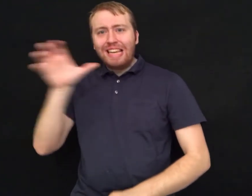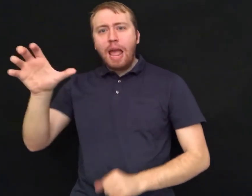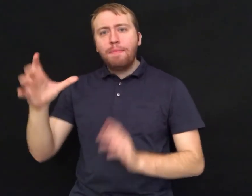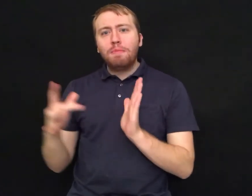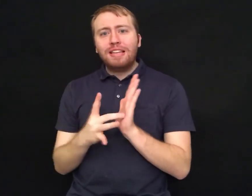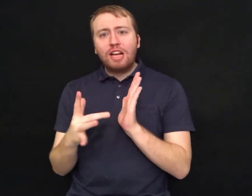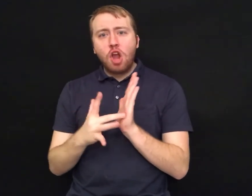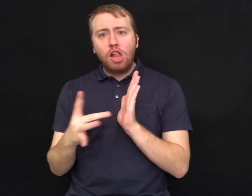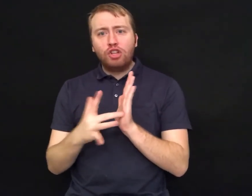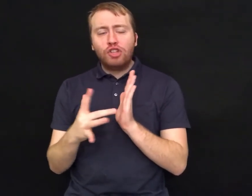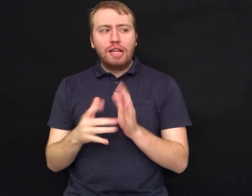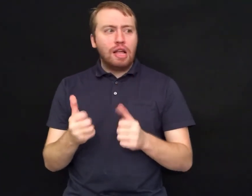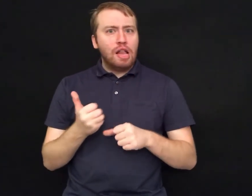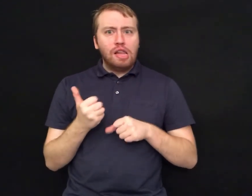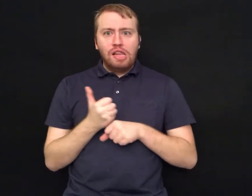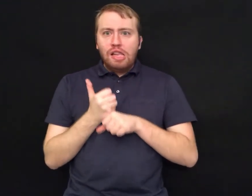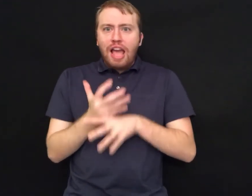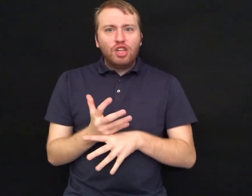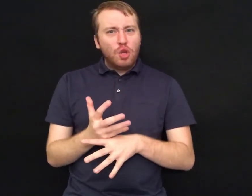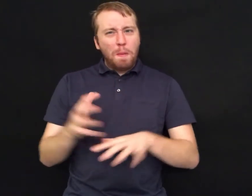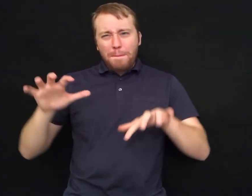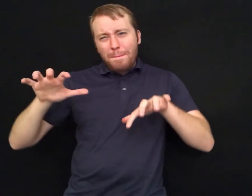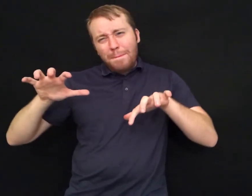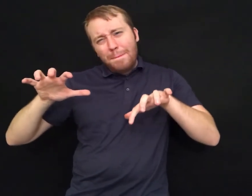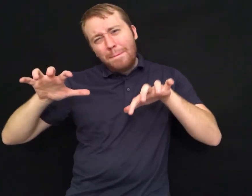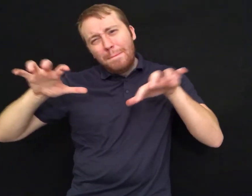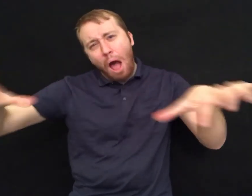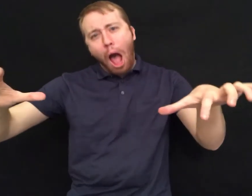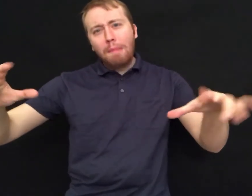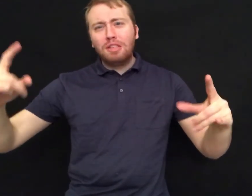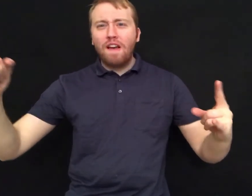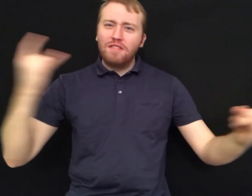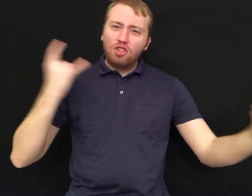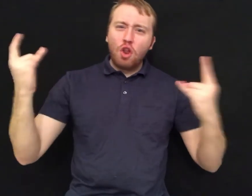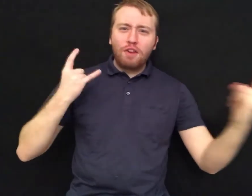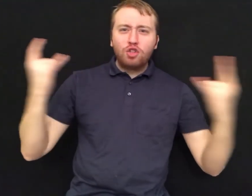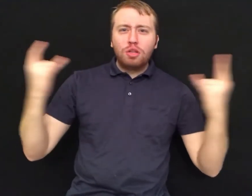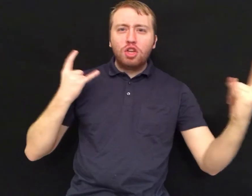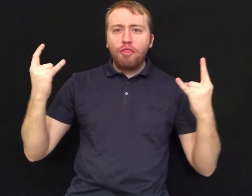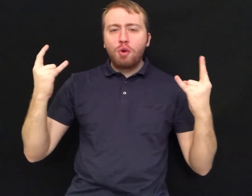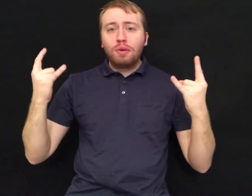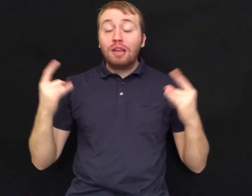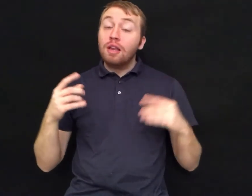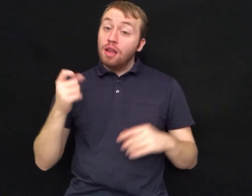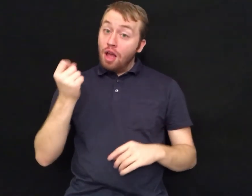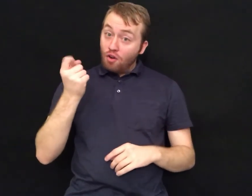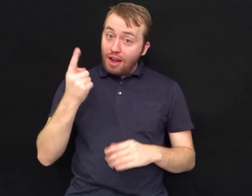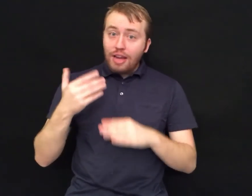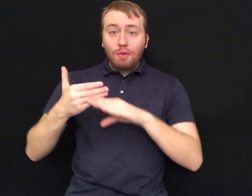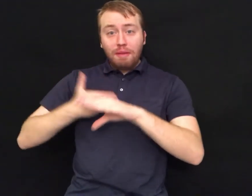throwers granted it was before social media but people could still comment online